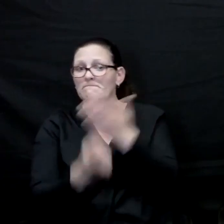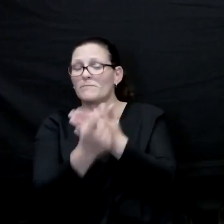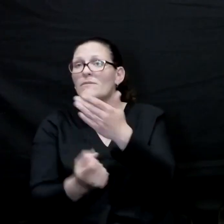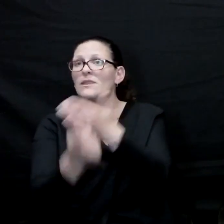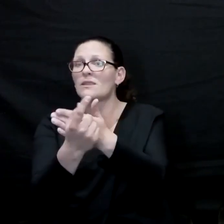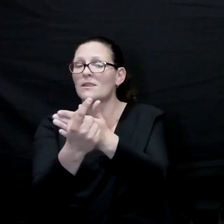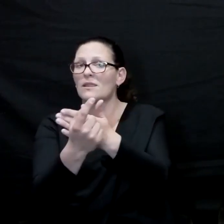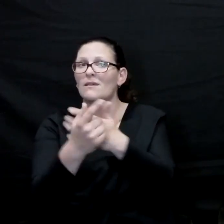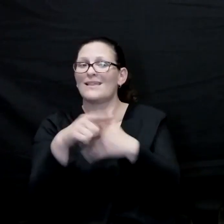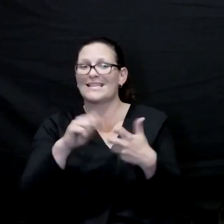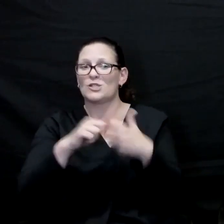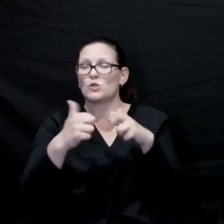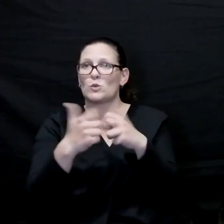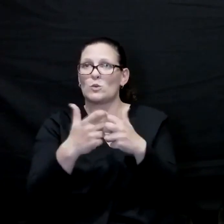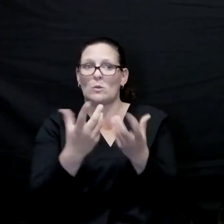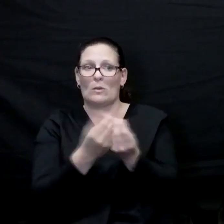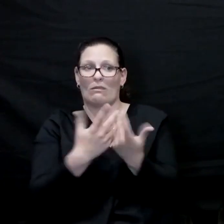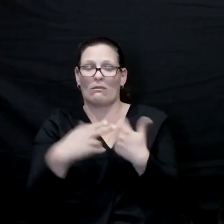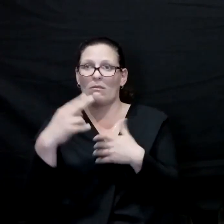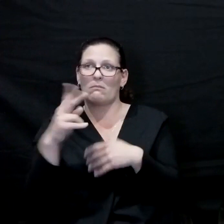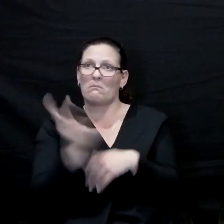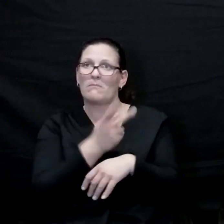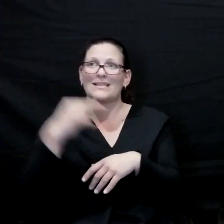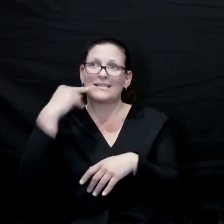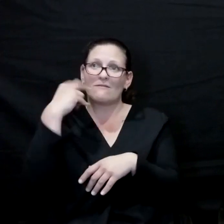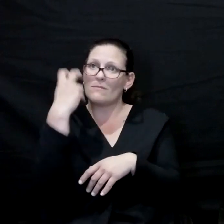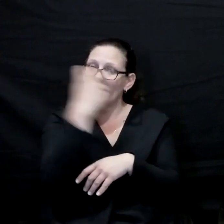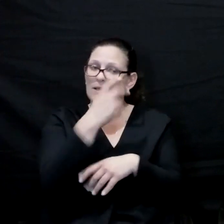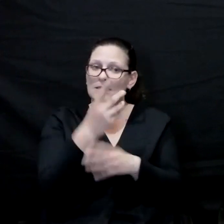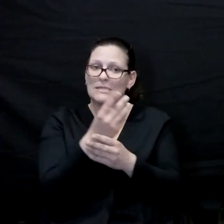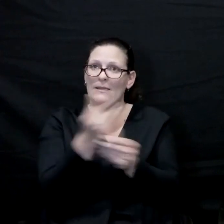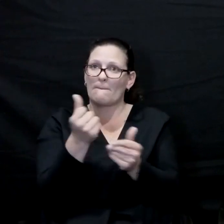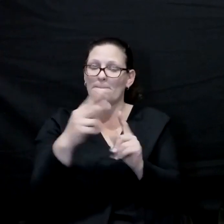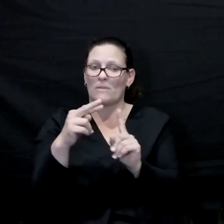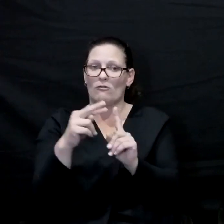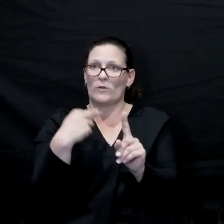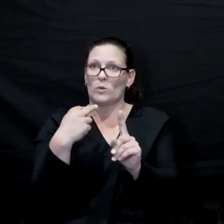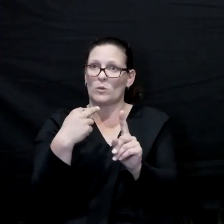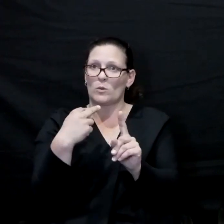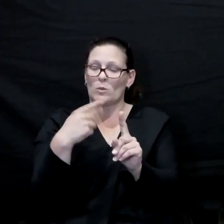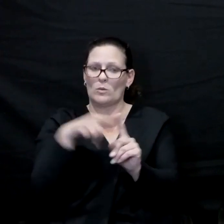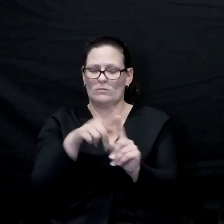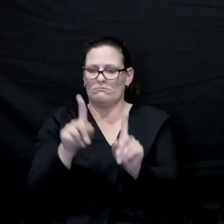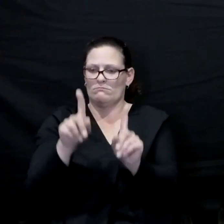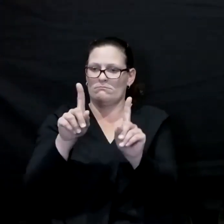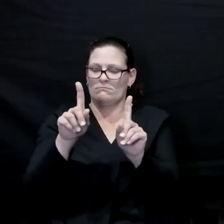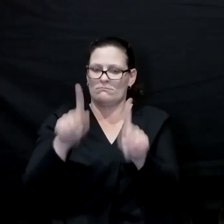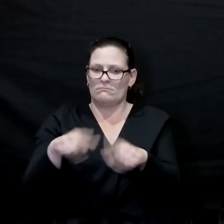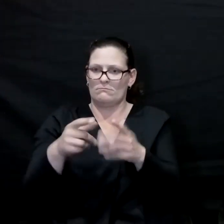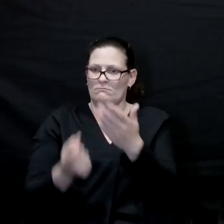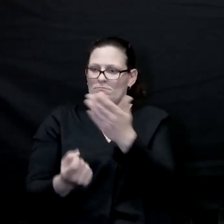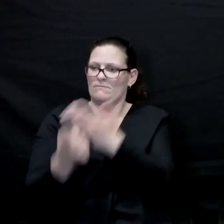blind, and some reviews are being done eastern states, and